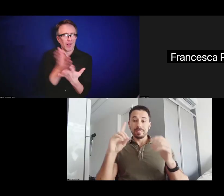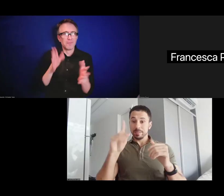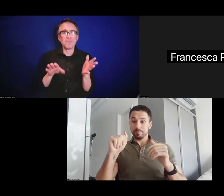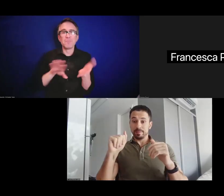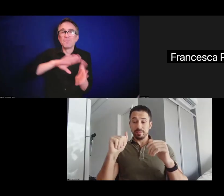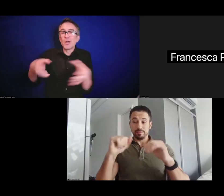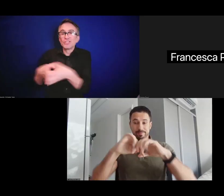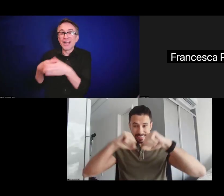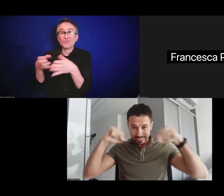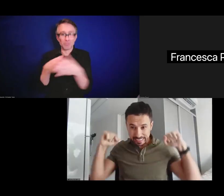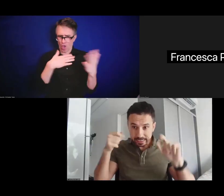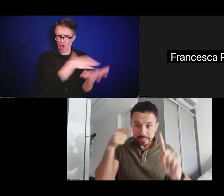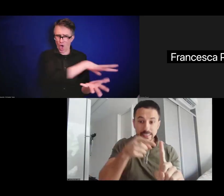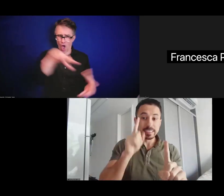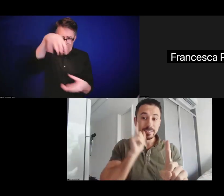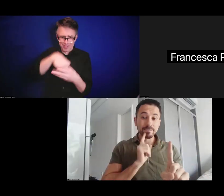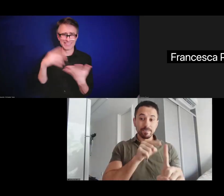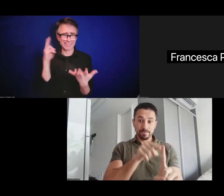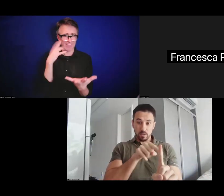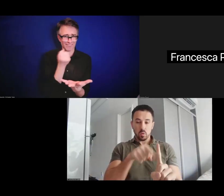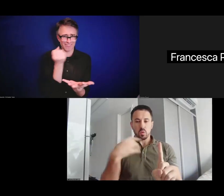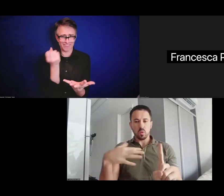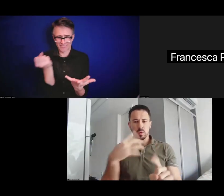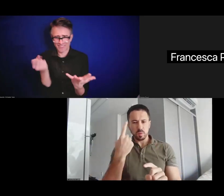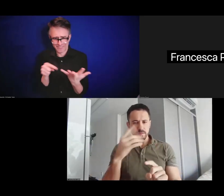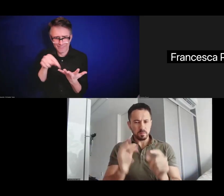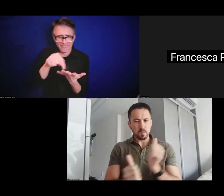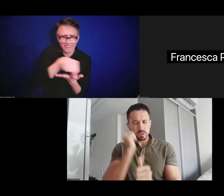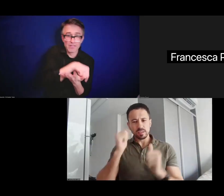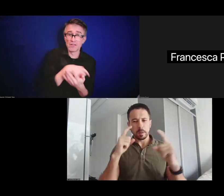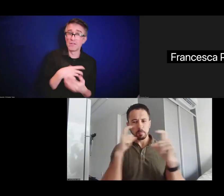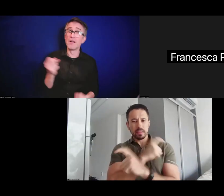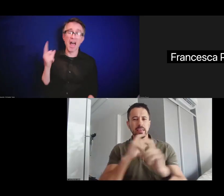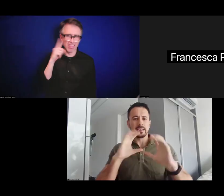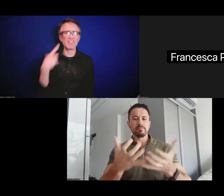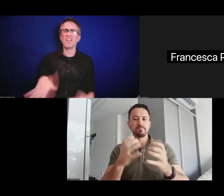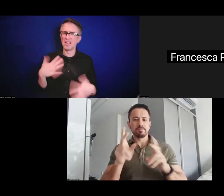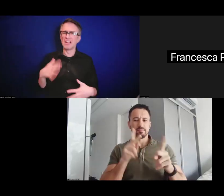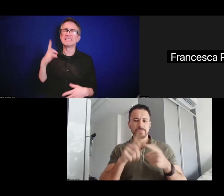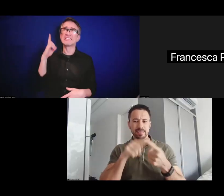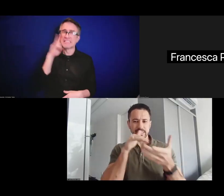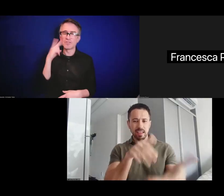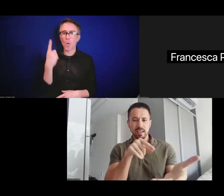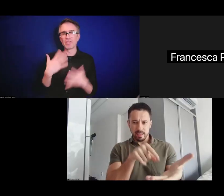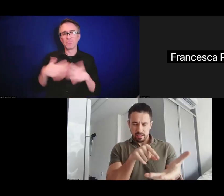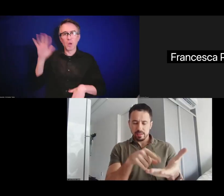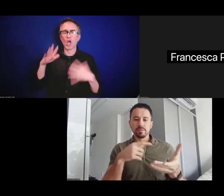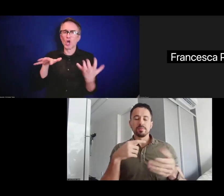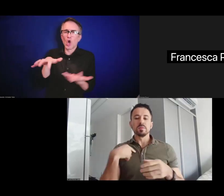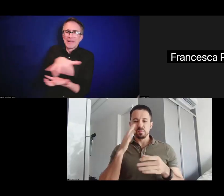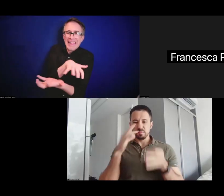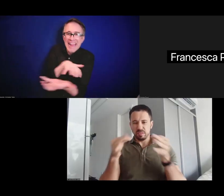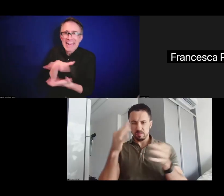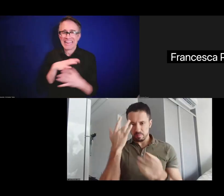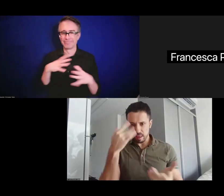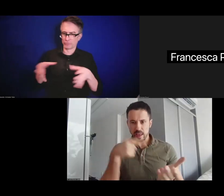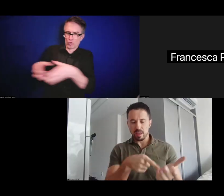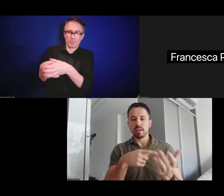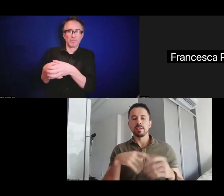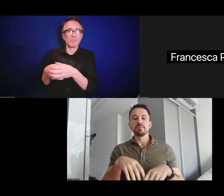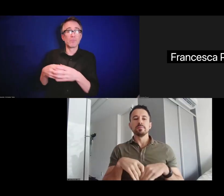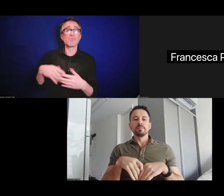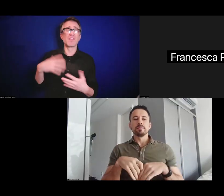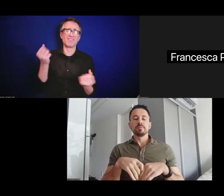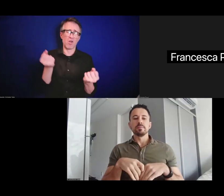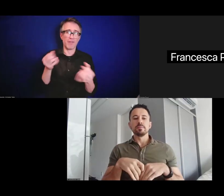marginalized group you can think of. So when you think of disability and you really go into the nuanced nature of what's involved in disability, there's a lot of